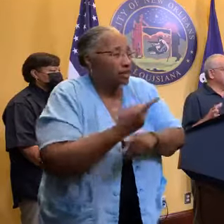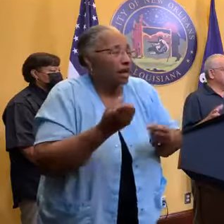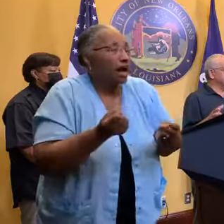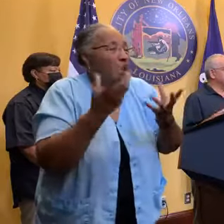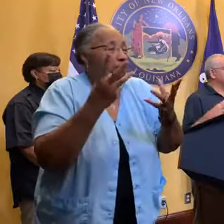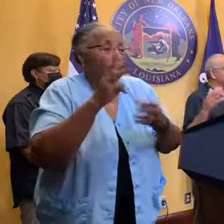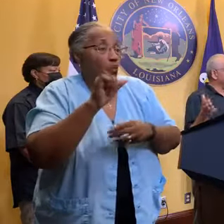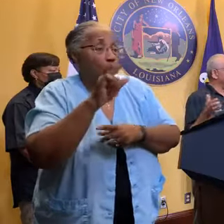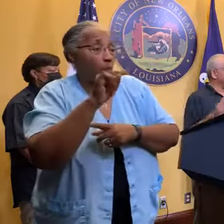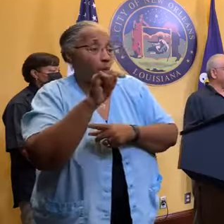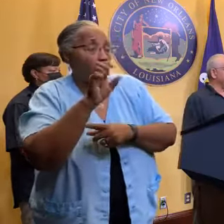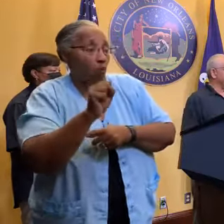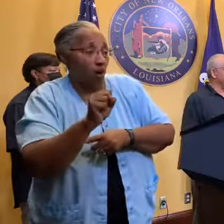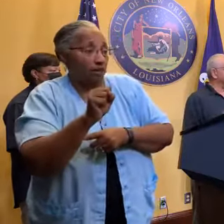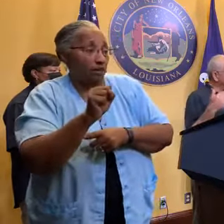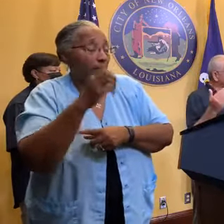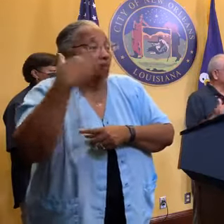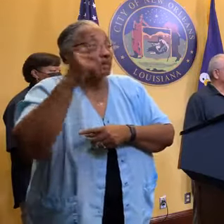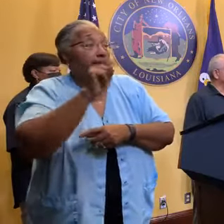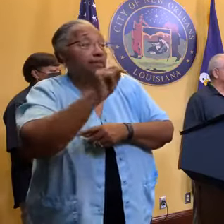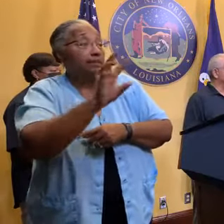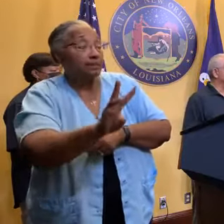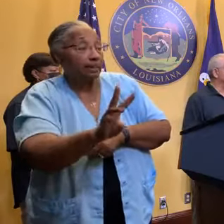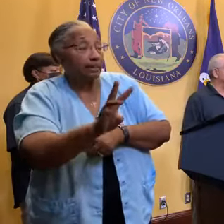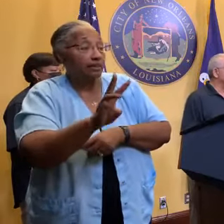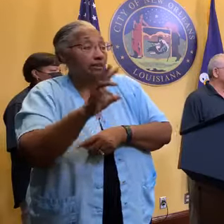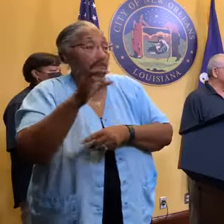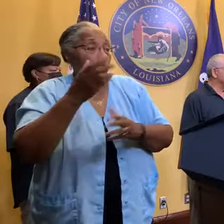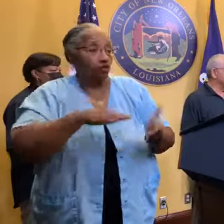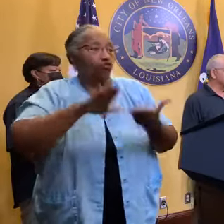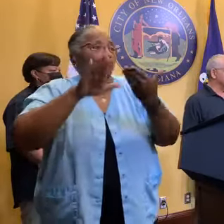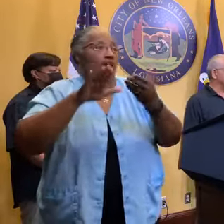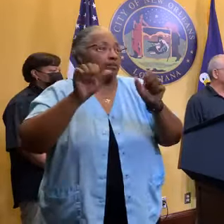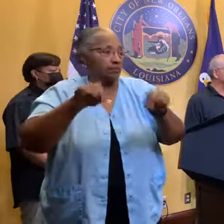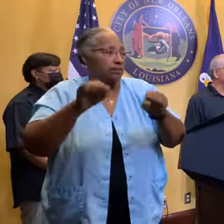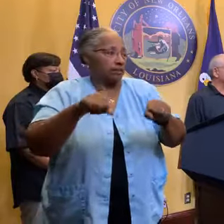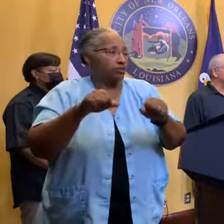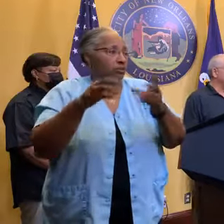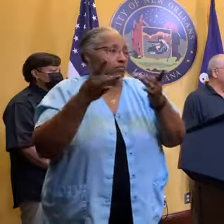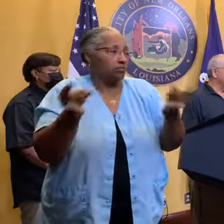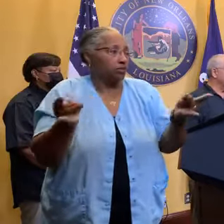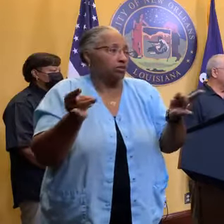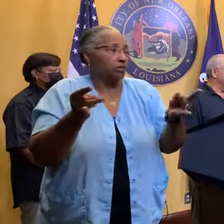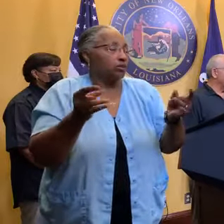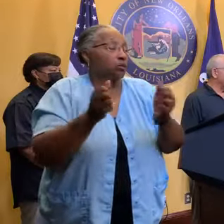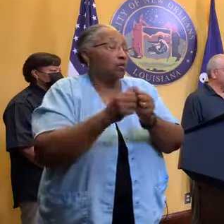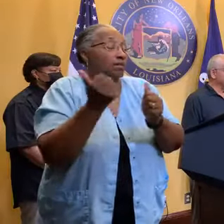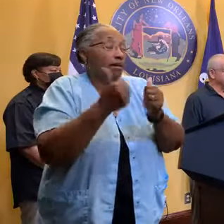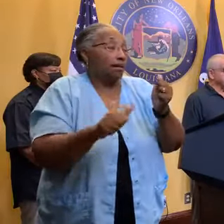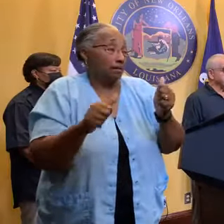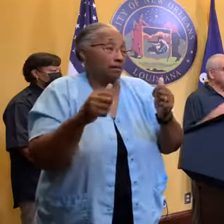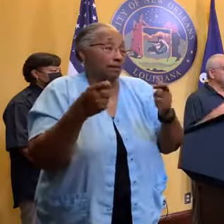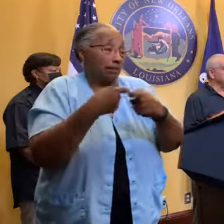again, to compensate for potential outages associated with any downlines or what